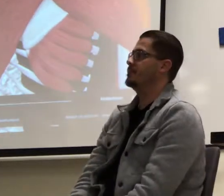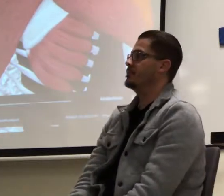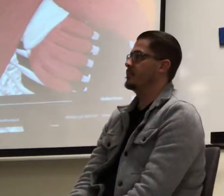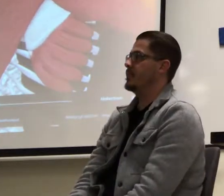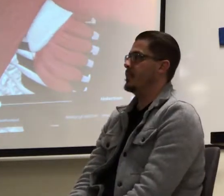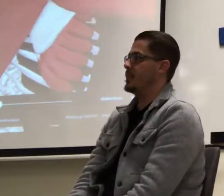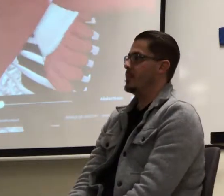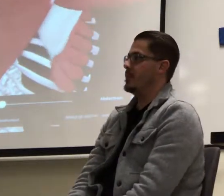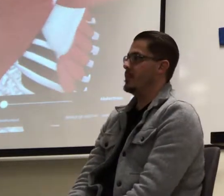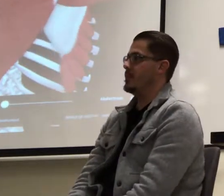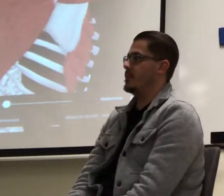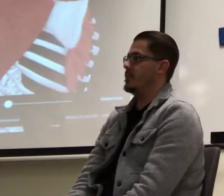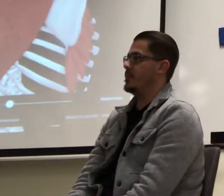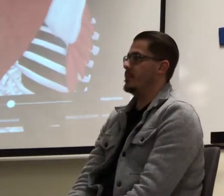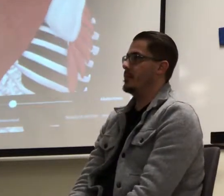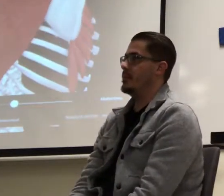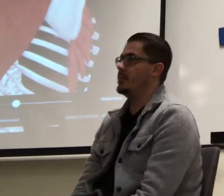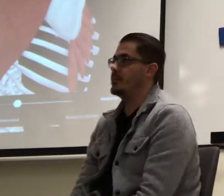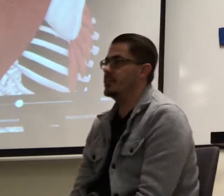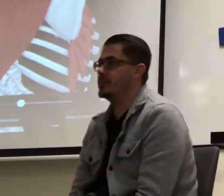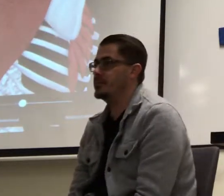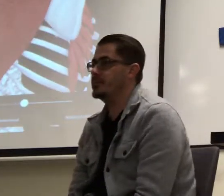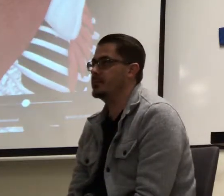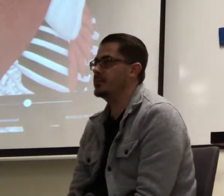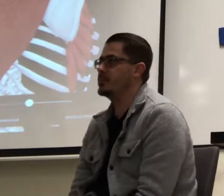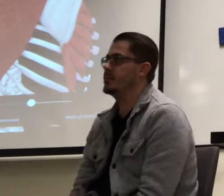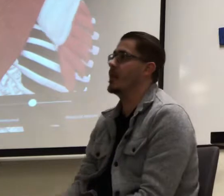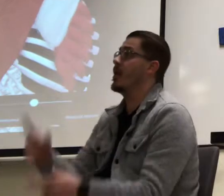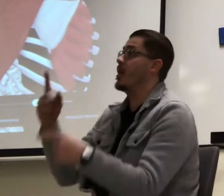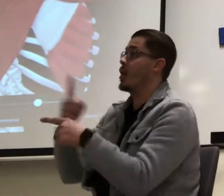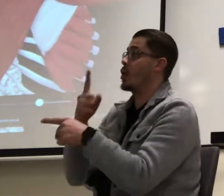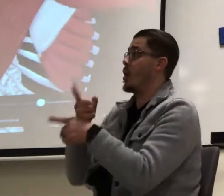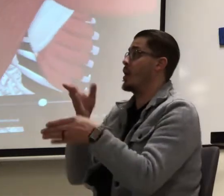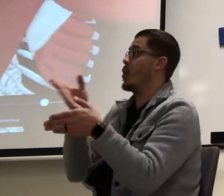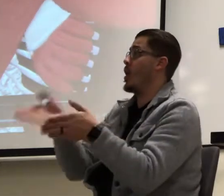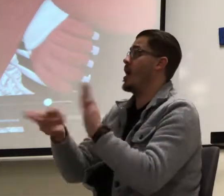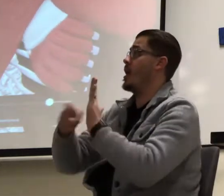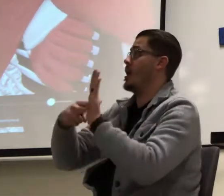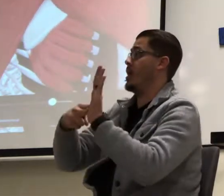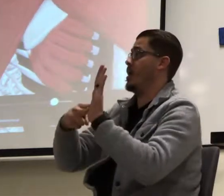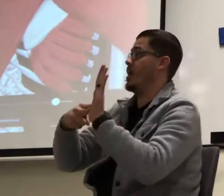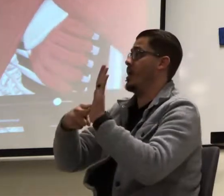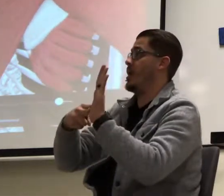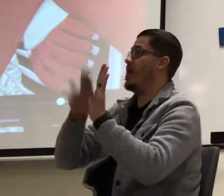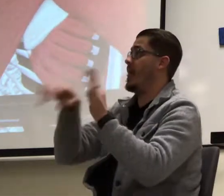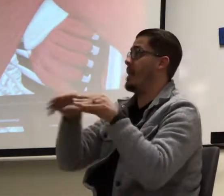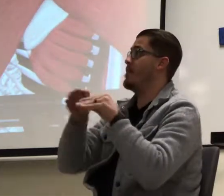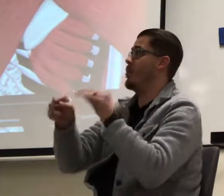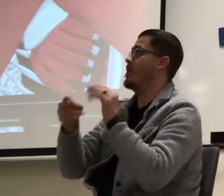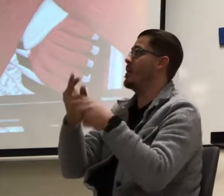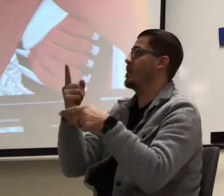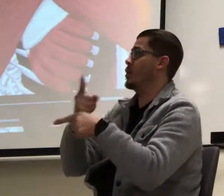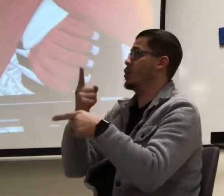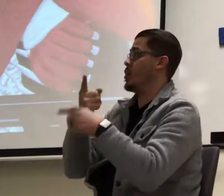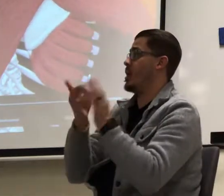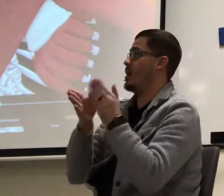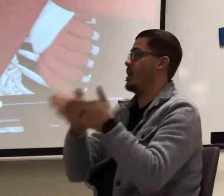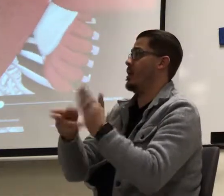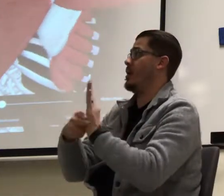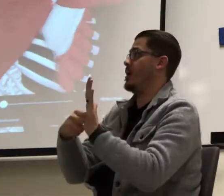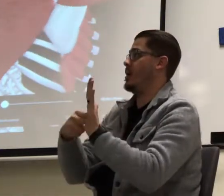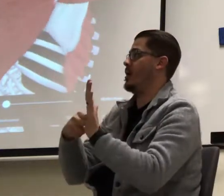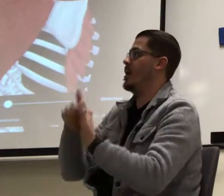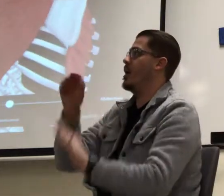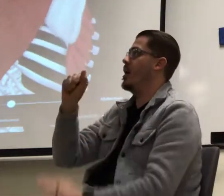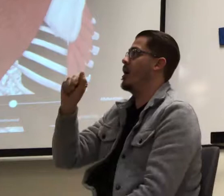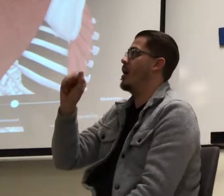At the shoulder. So the correct way to name this movement is abduct arm or